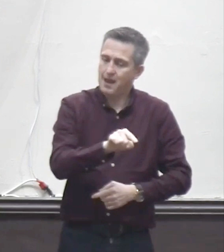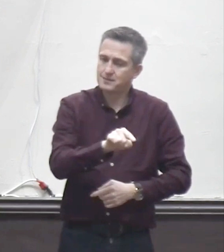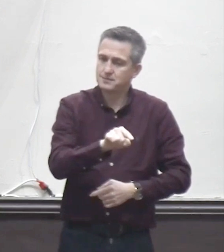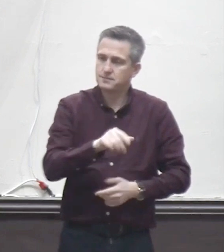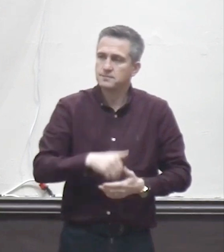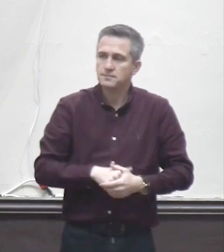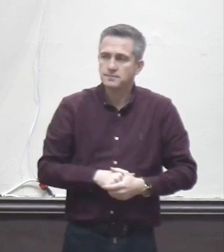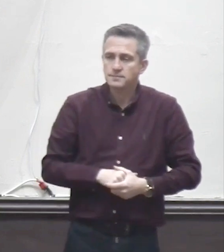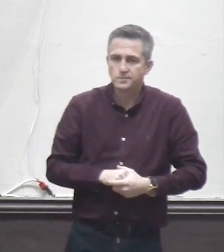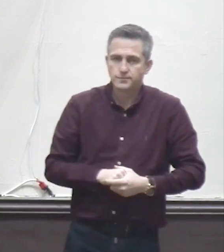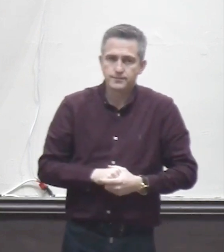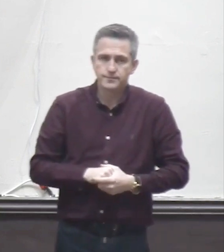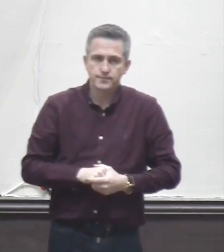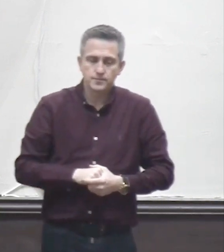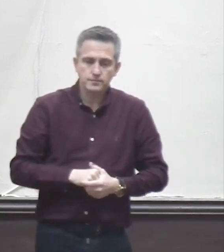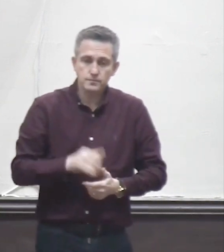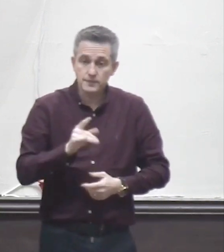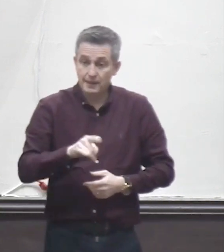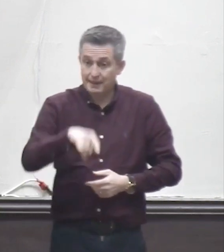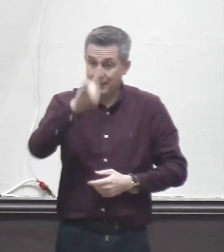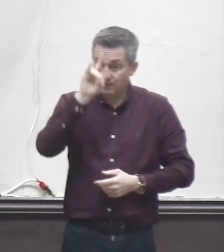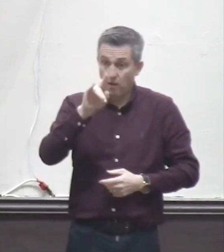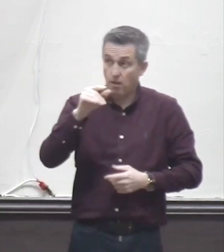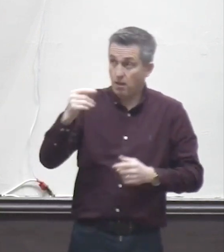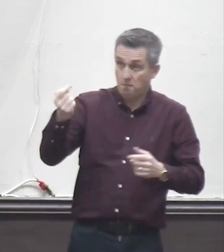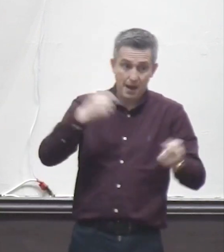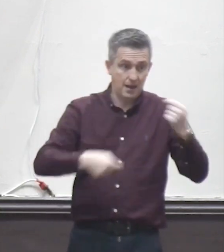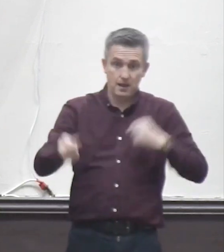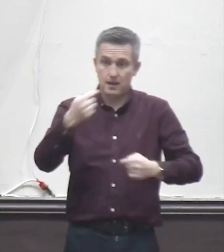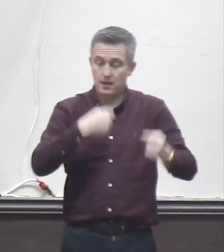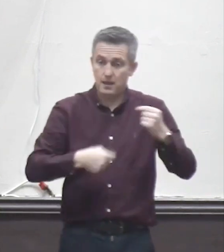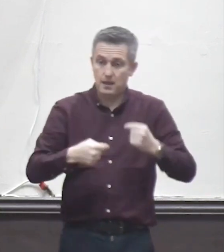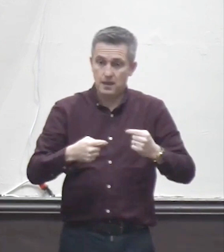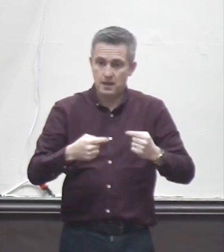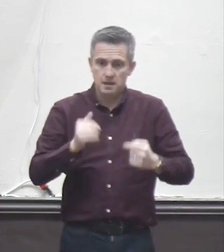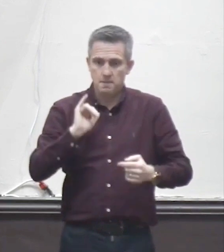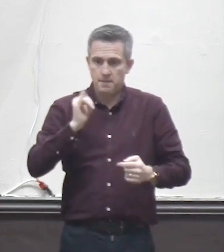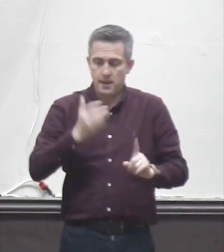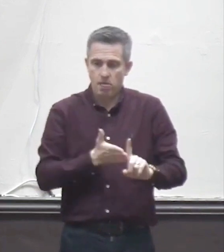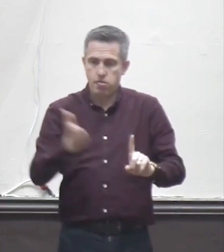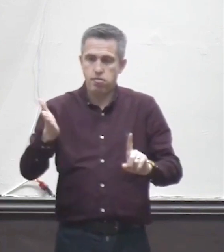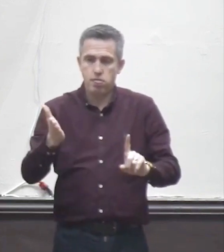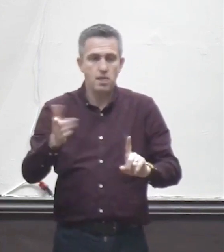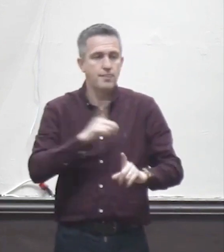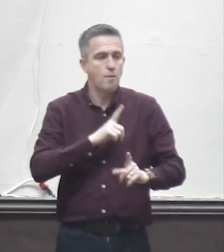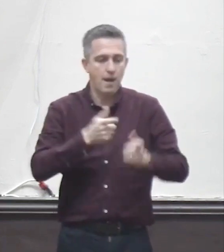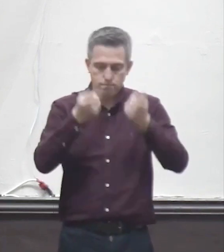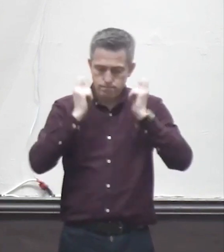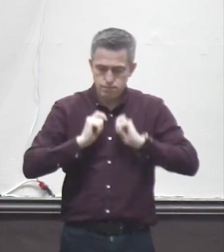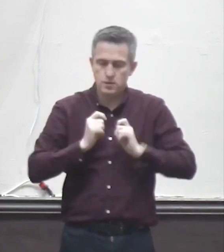There might be of the evil eye that might fall upon me and cause me trouble, hence I want protection from that.